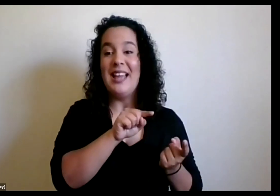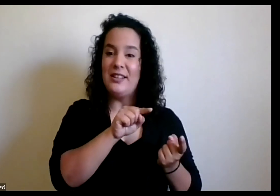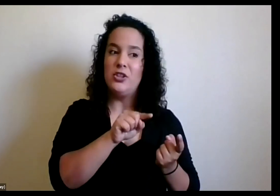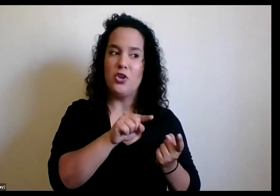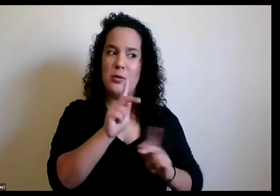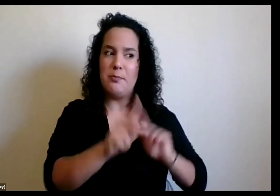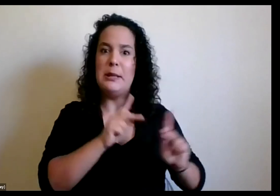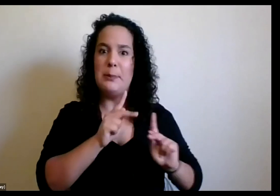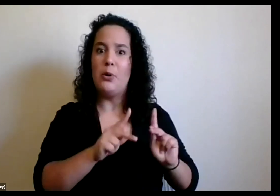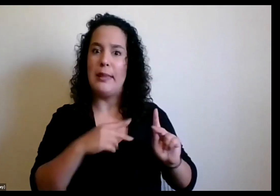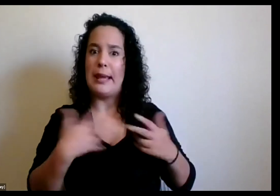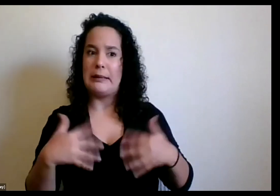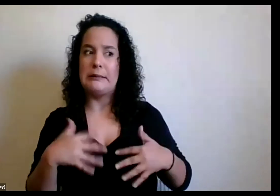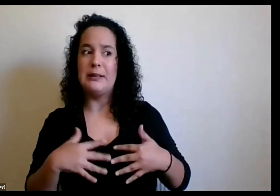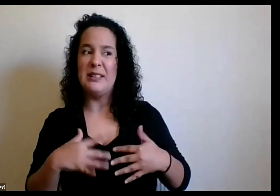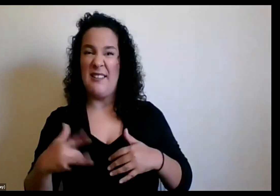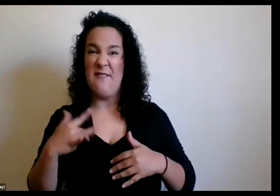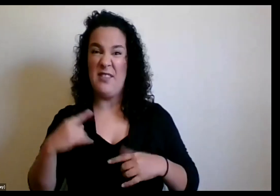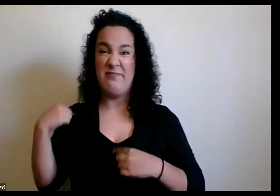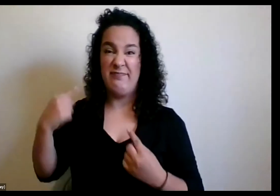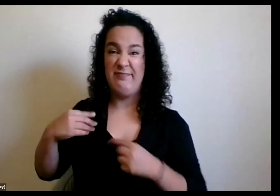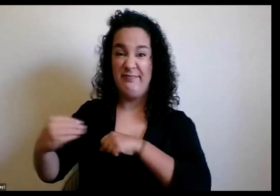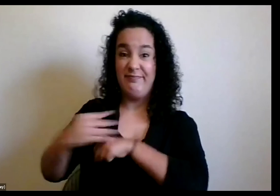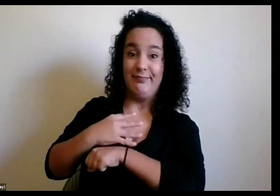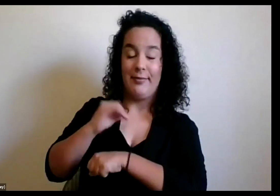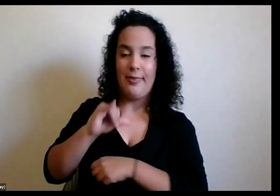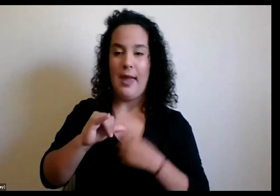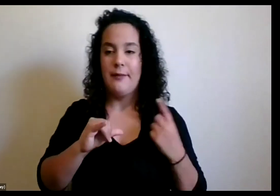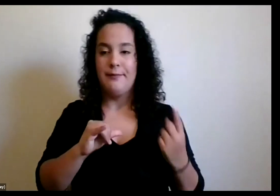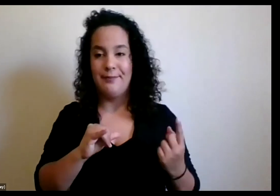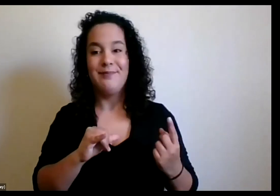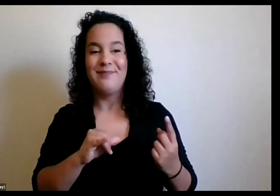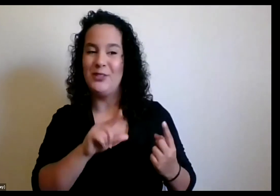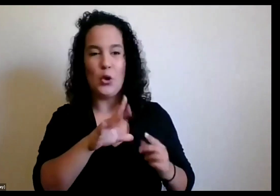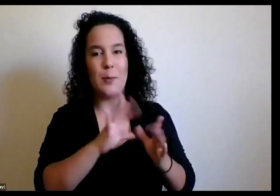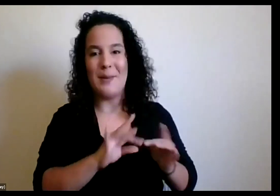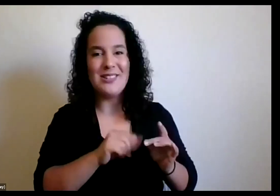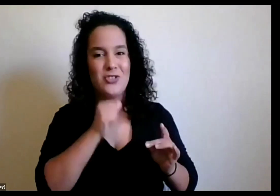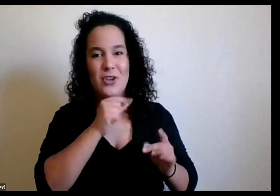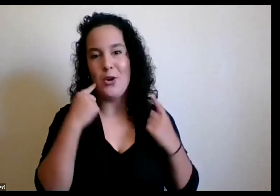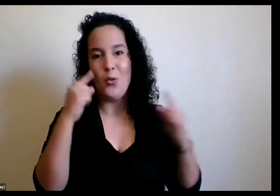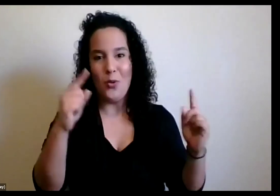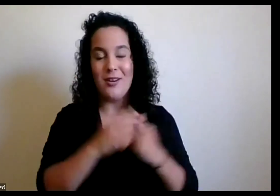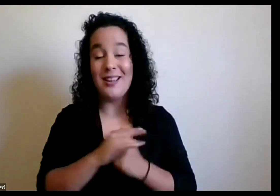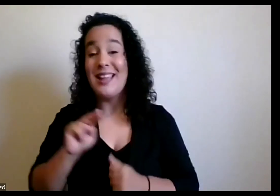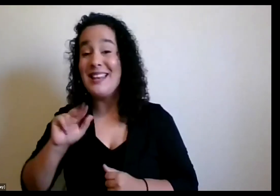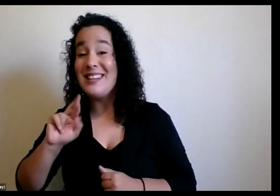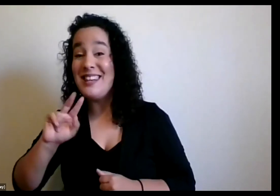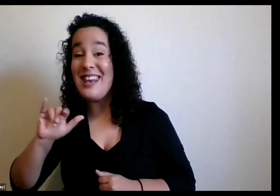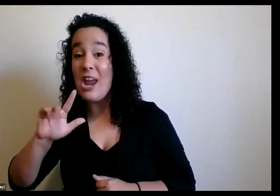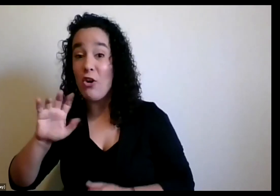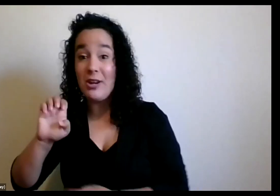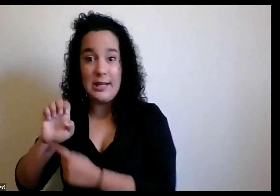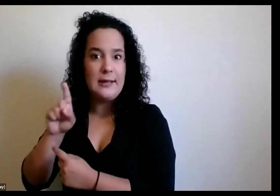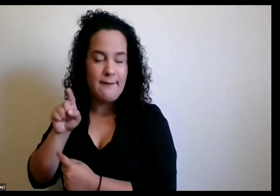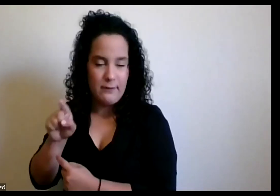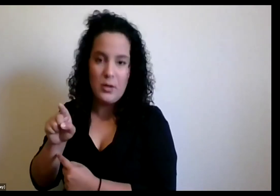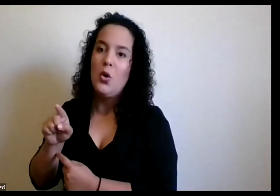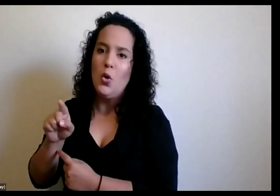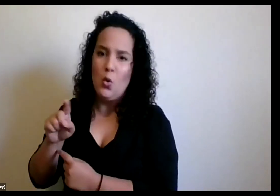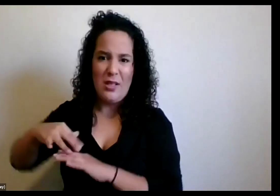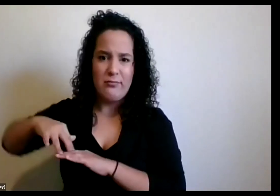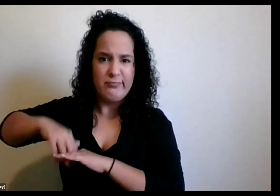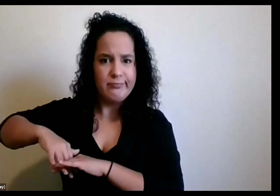not going to carry the message, it's not going to work. And so to me, that's also what narrative does. It really roots you in what are the values